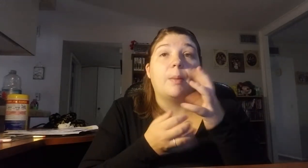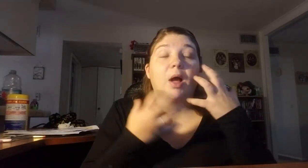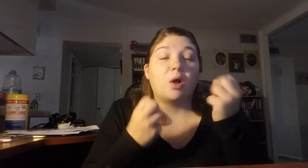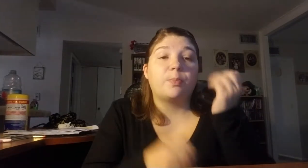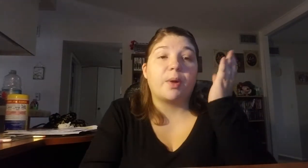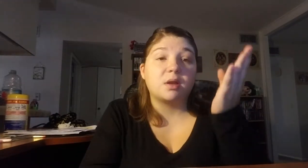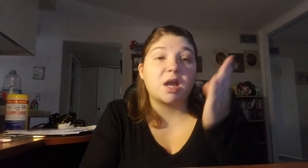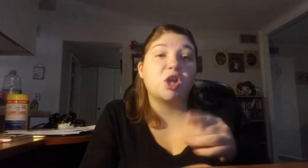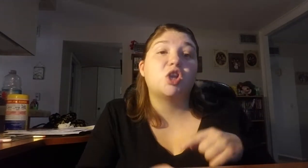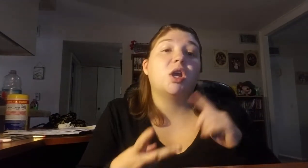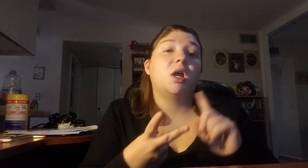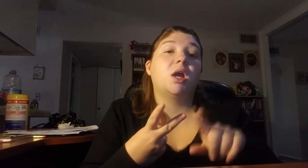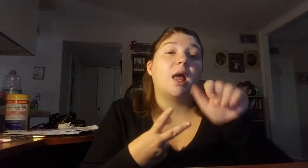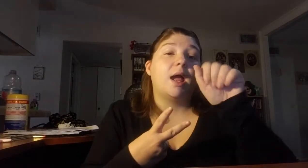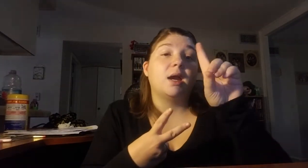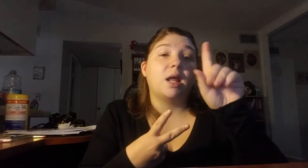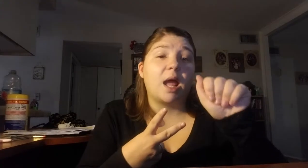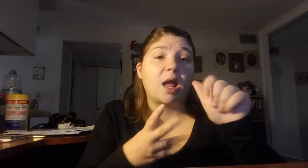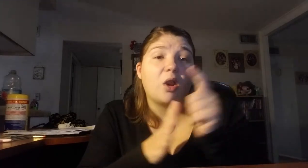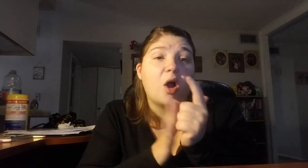health presentation, ADA law.